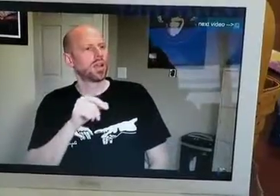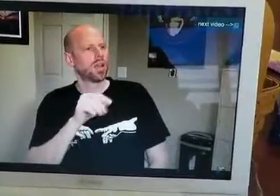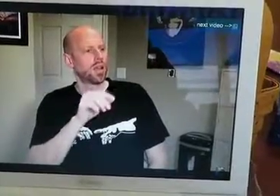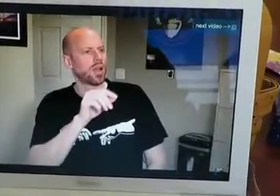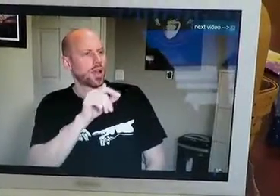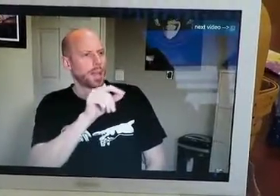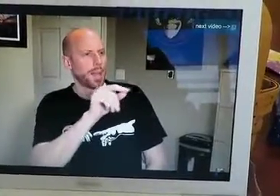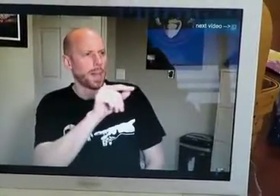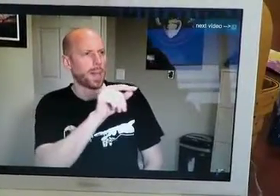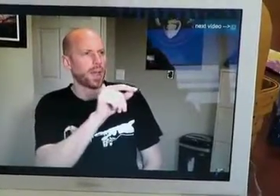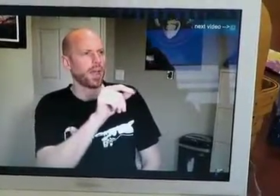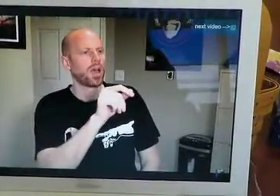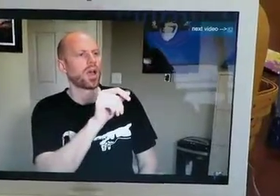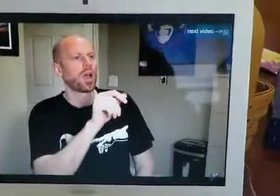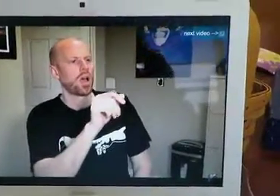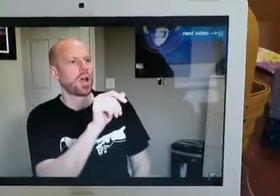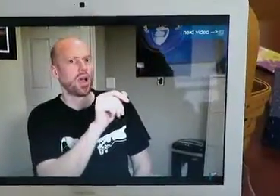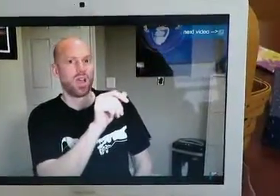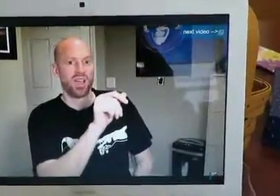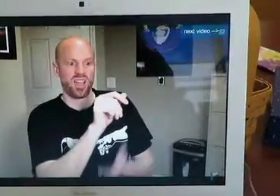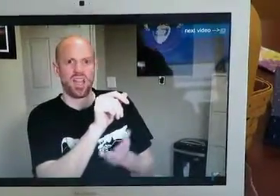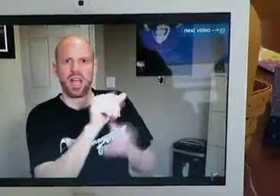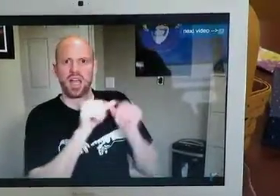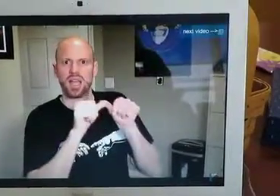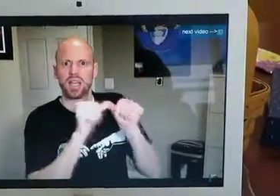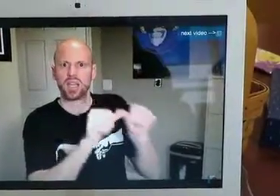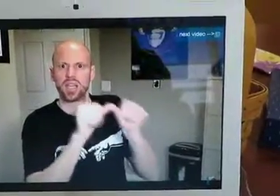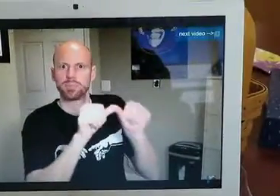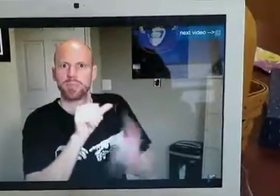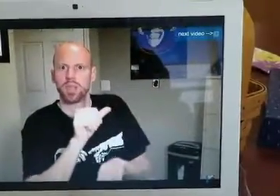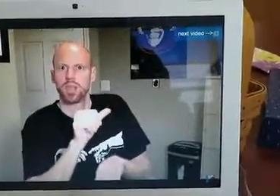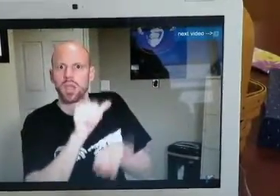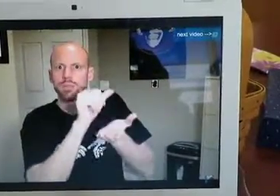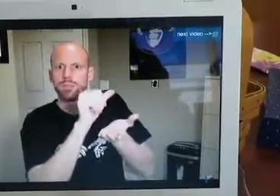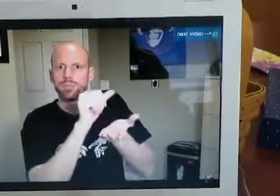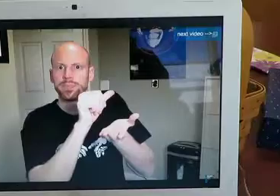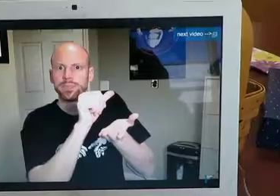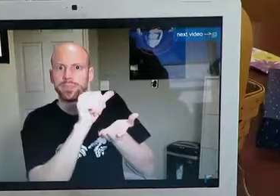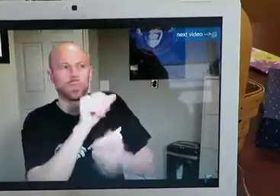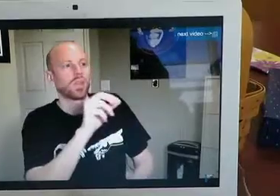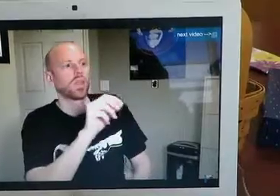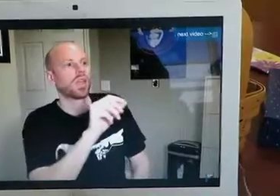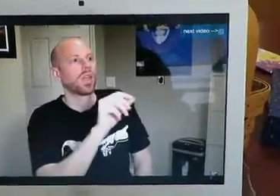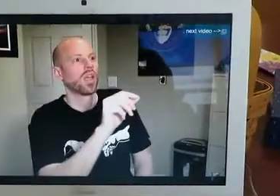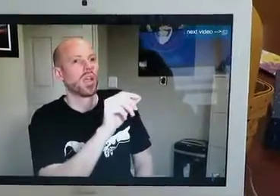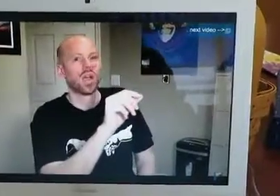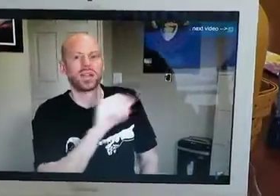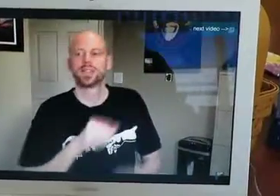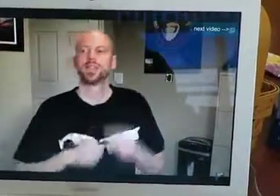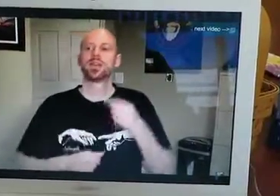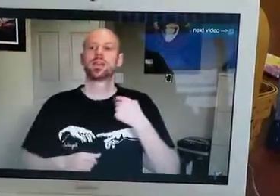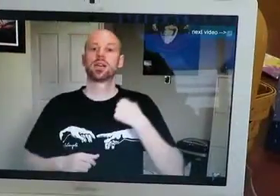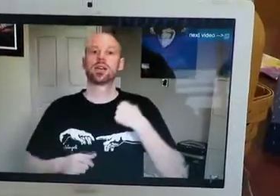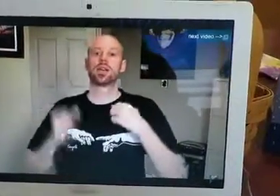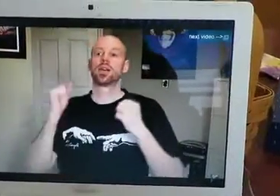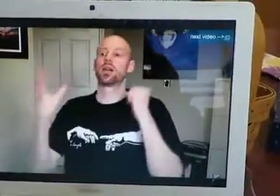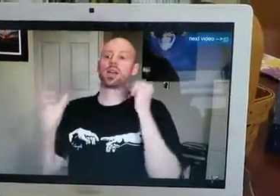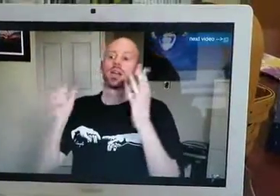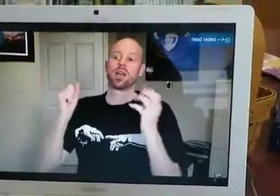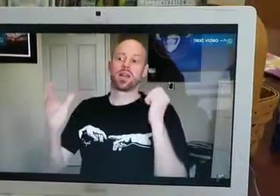in and discuss their opinion. But if they hold up their hands continually, waiting